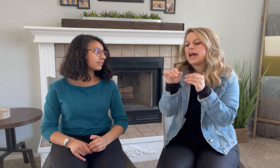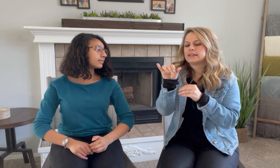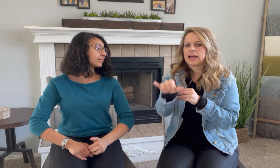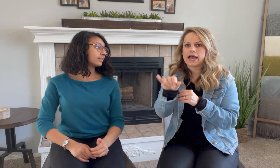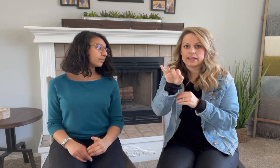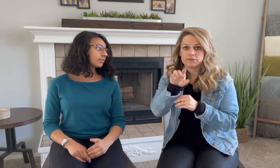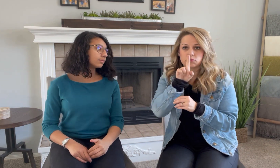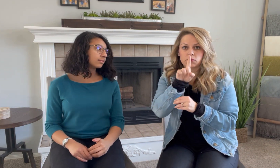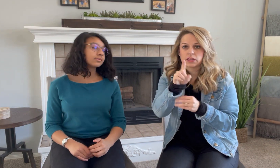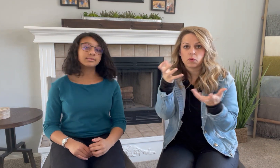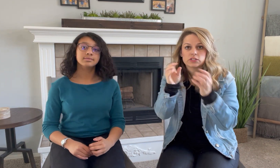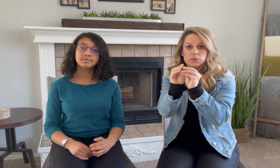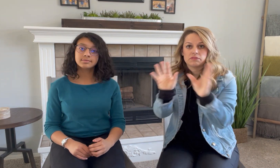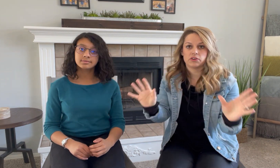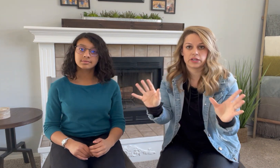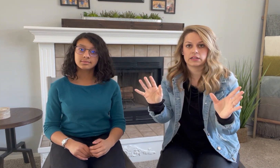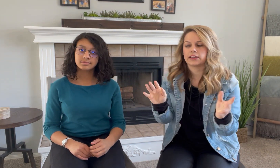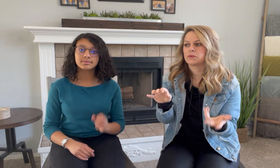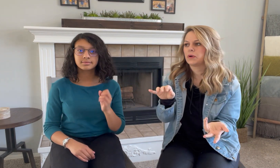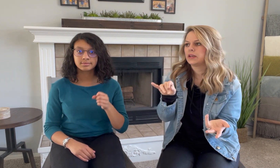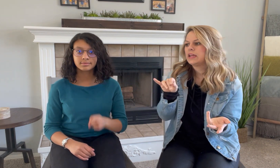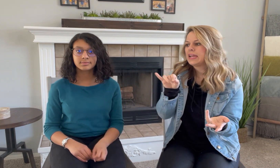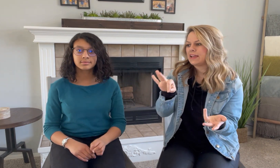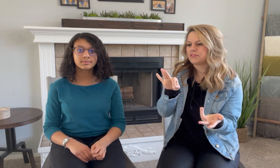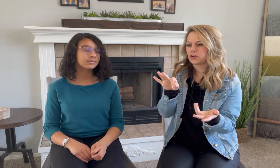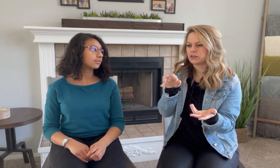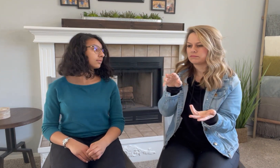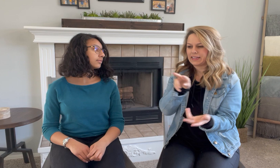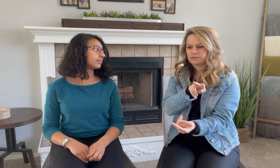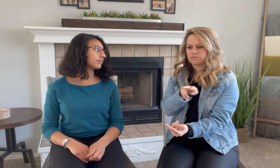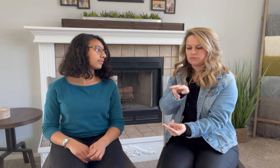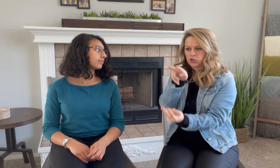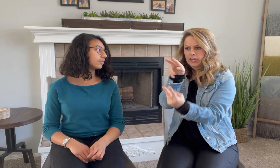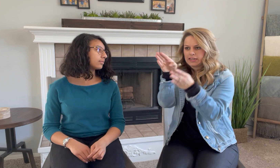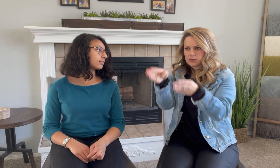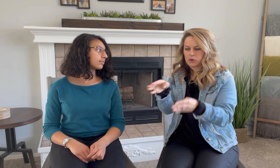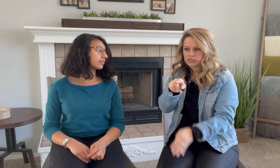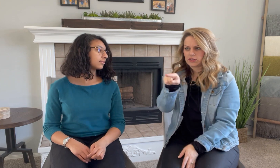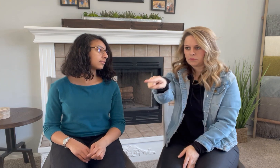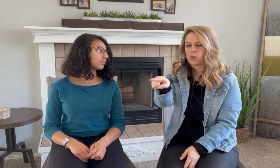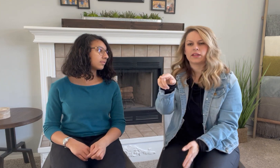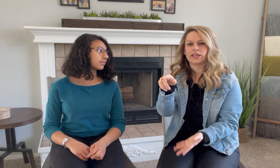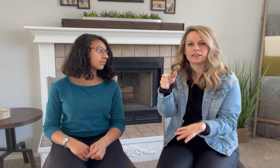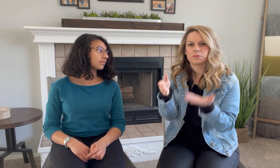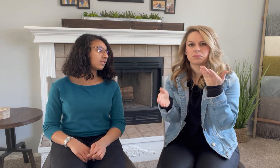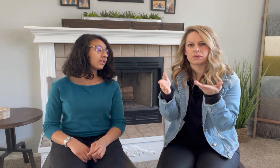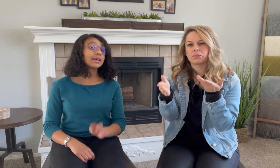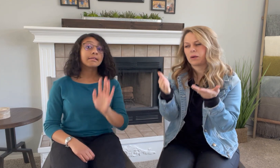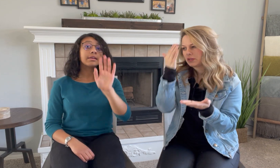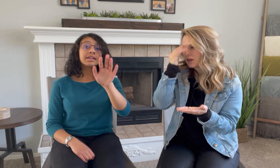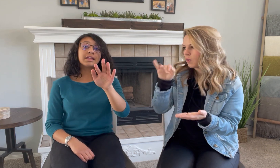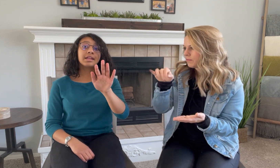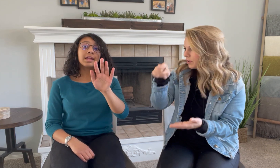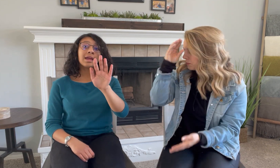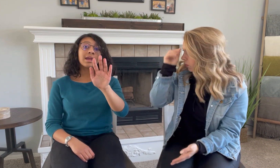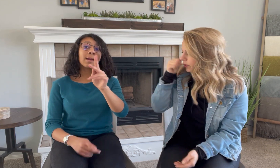add that if you really want to be very clear. But if you're like looking at the person, you point, they probably know if they're a boy or